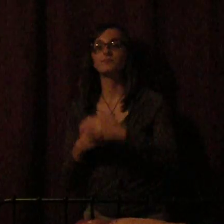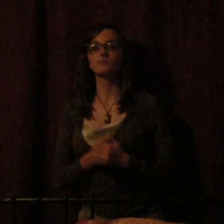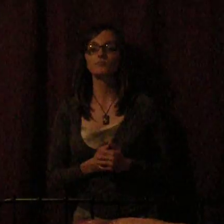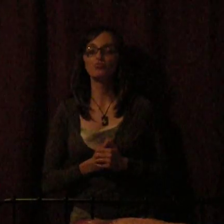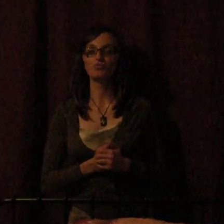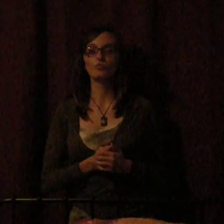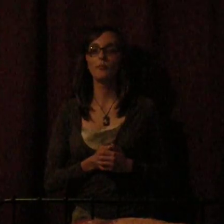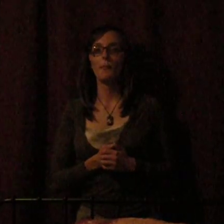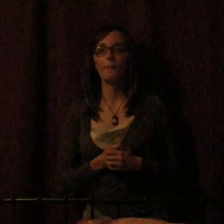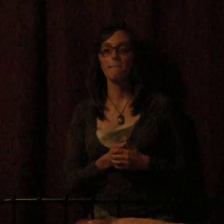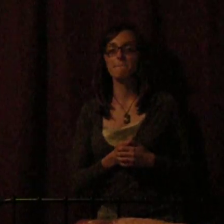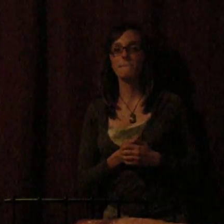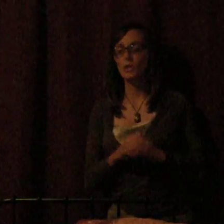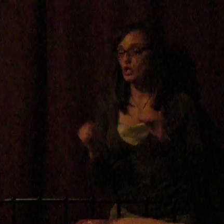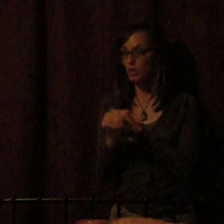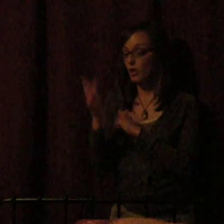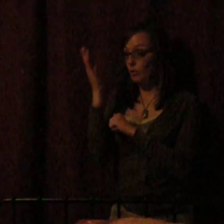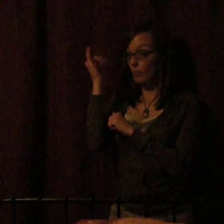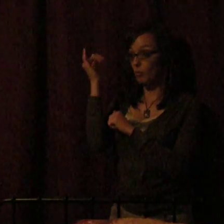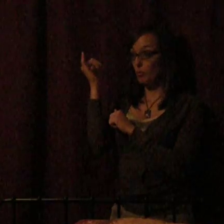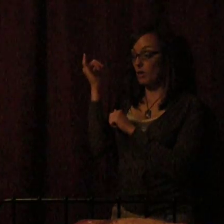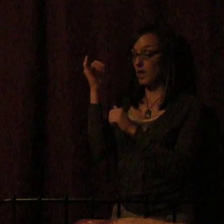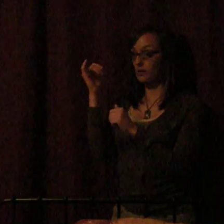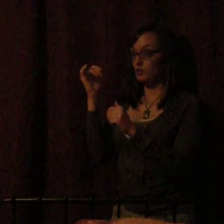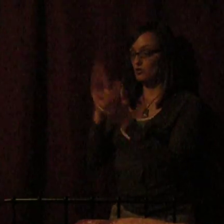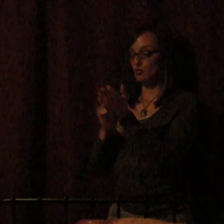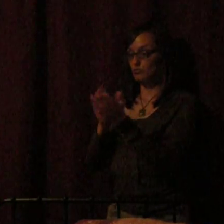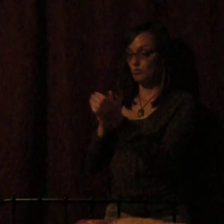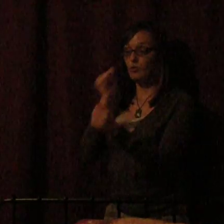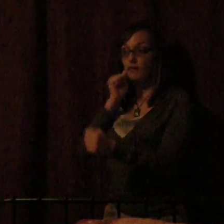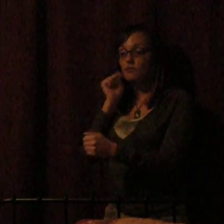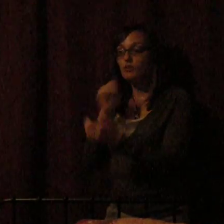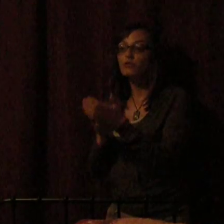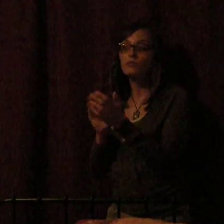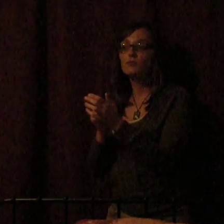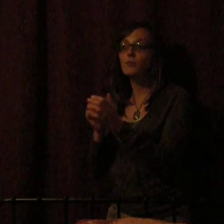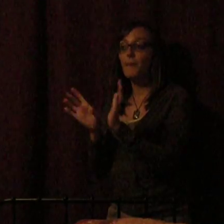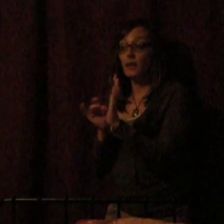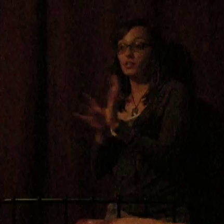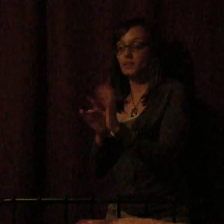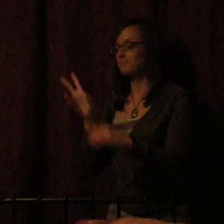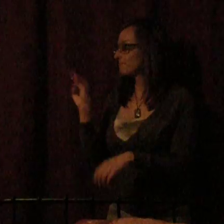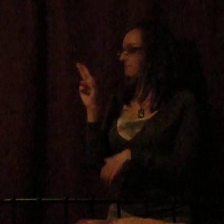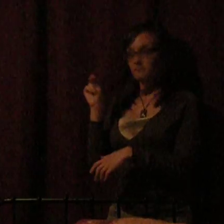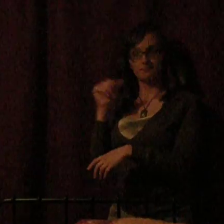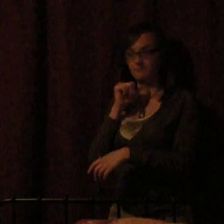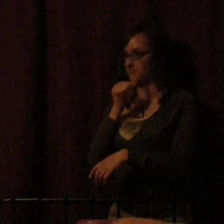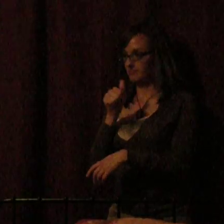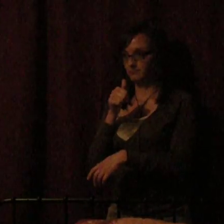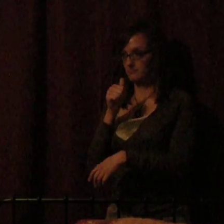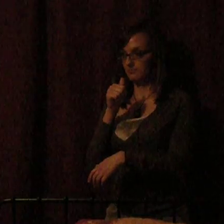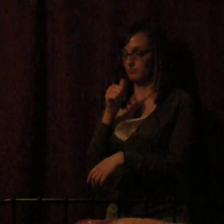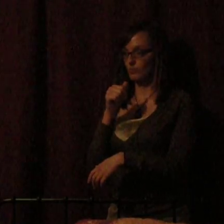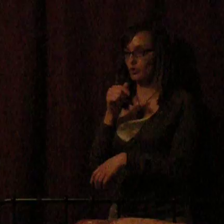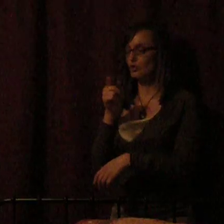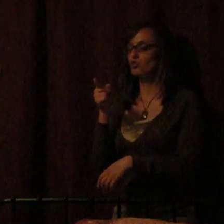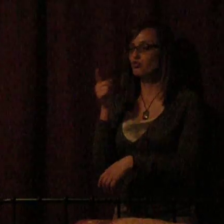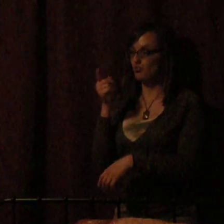That's because normal soap is not magnetic. Just as you said, you can't control where it